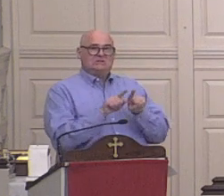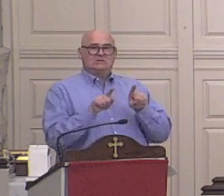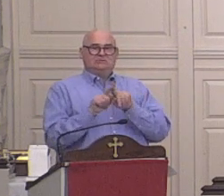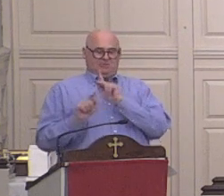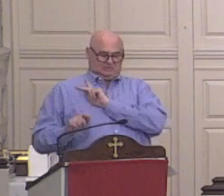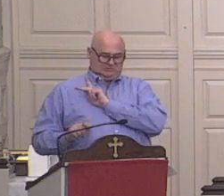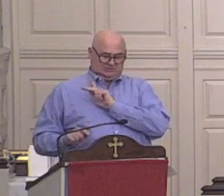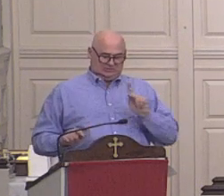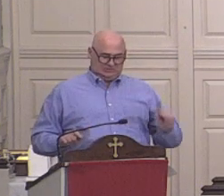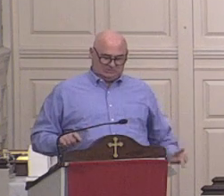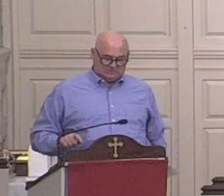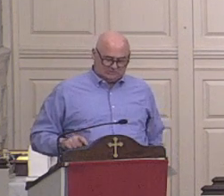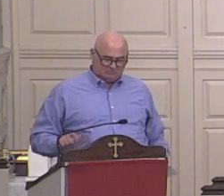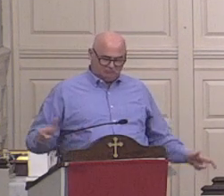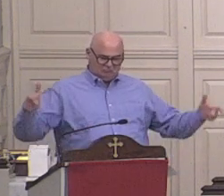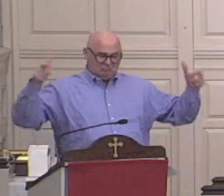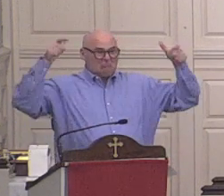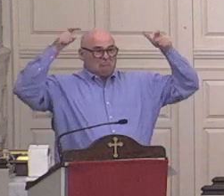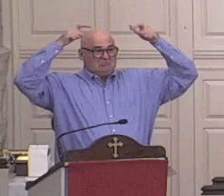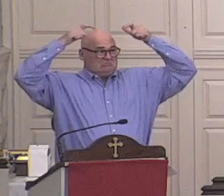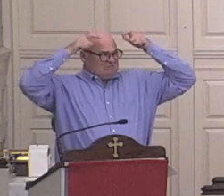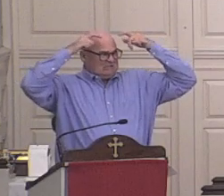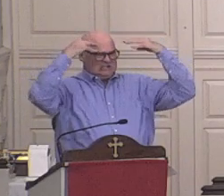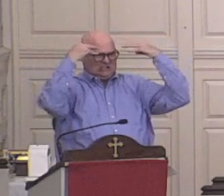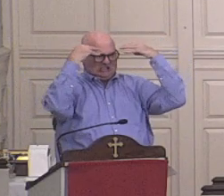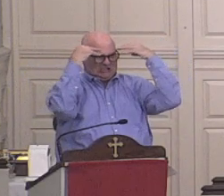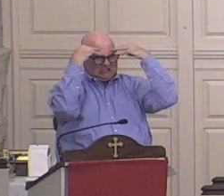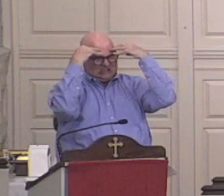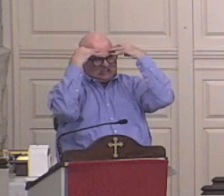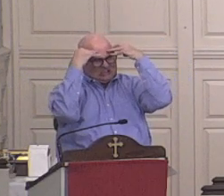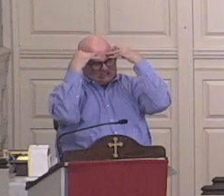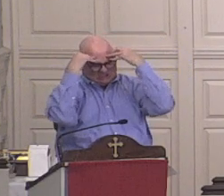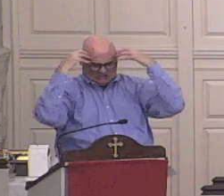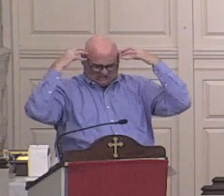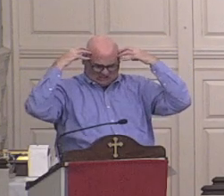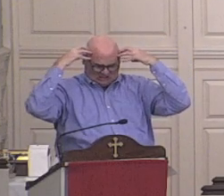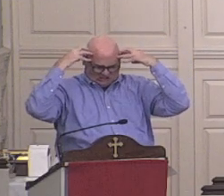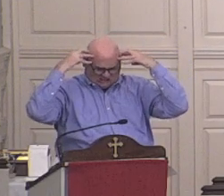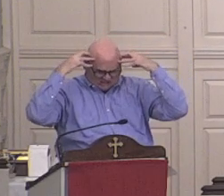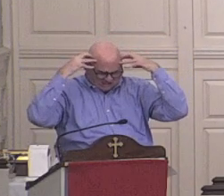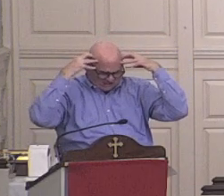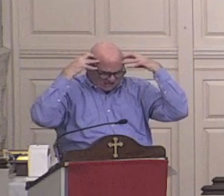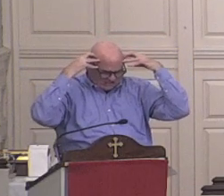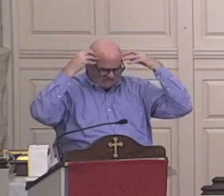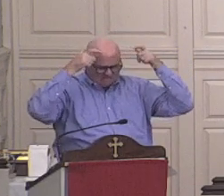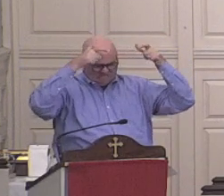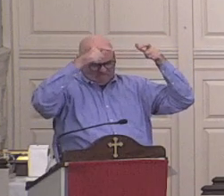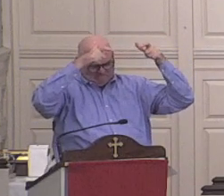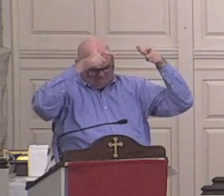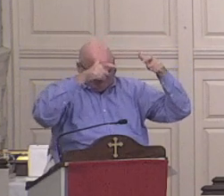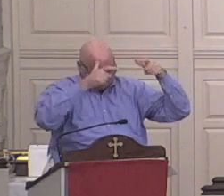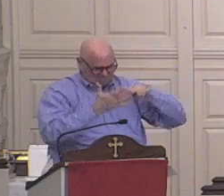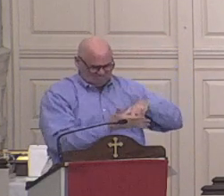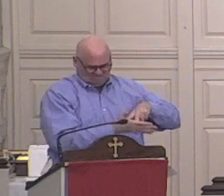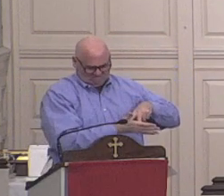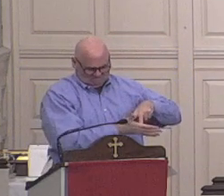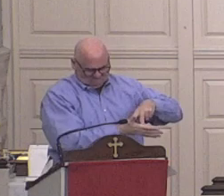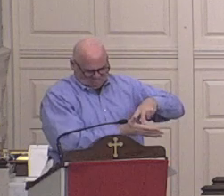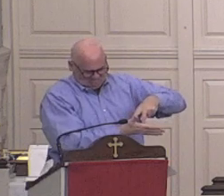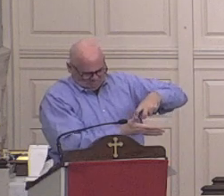They clothed him in purple and, weaving a crown of thorns, placed it on